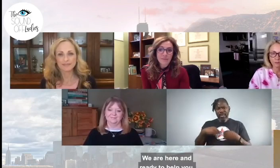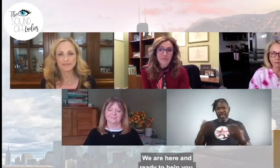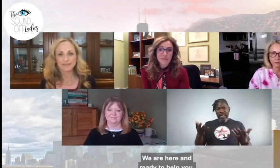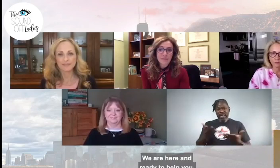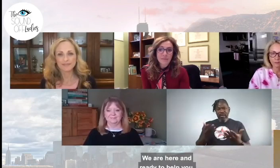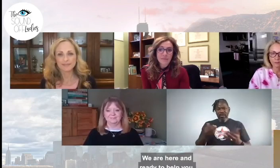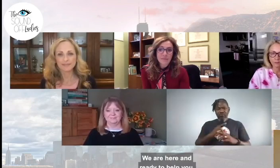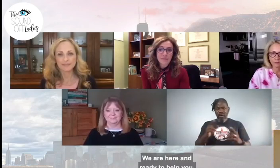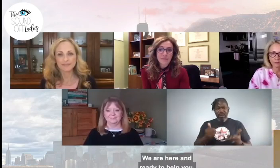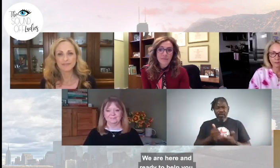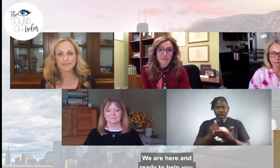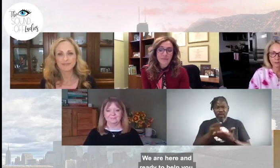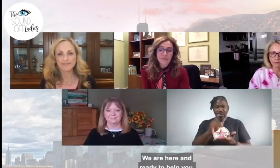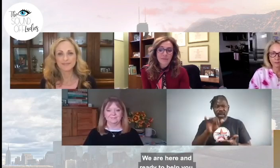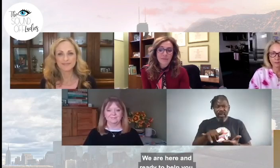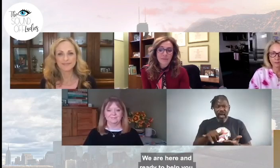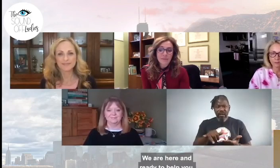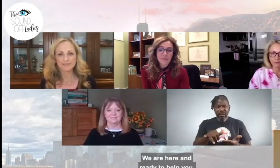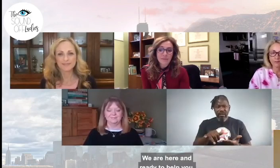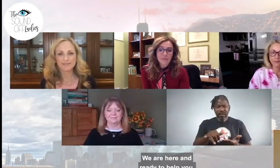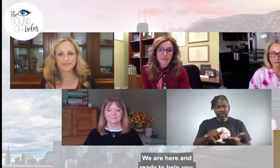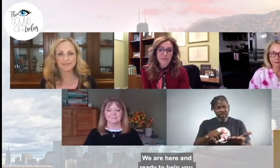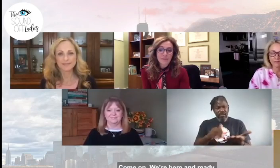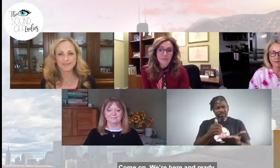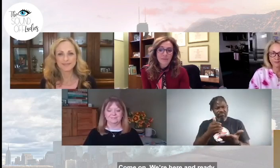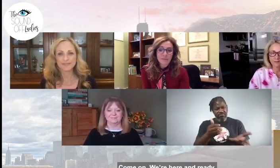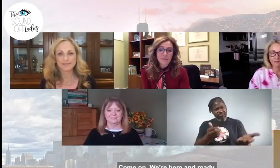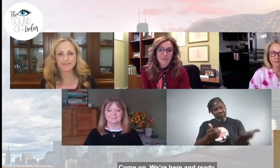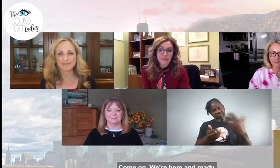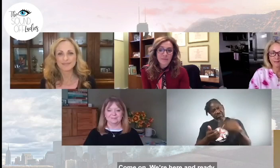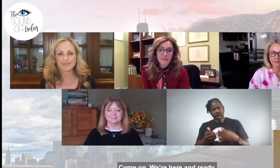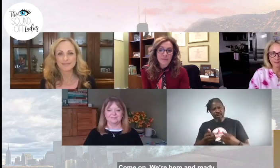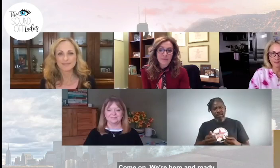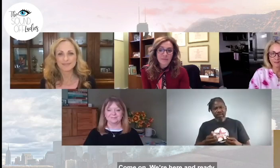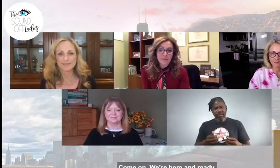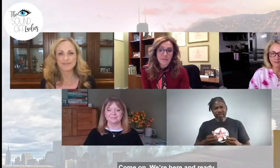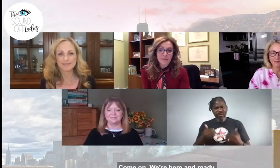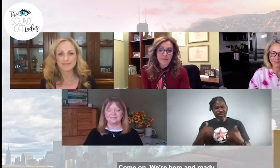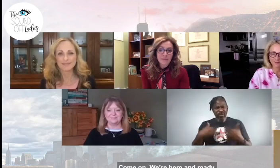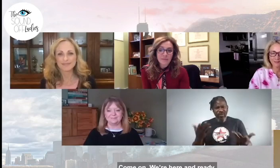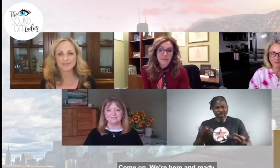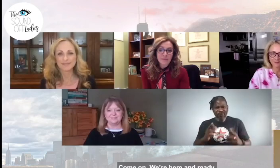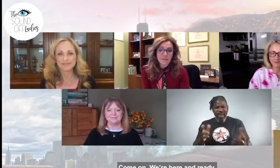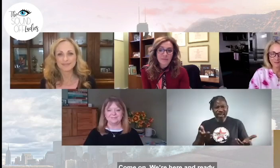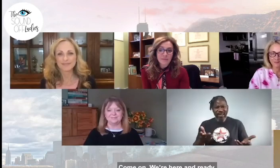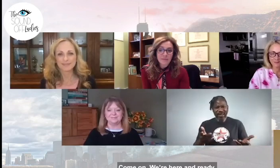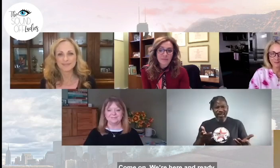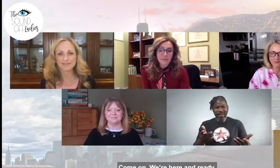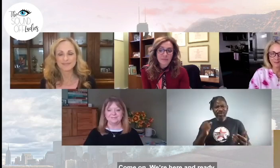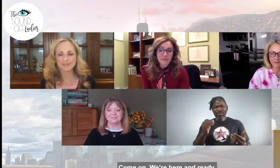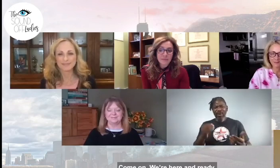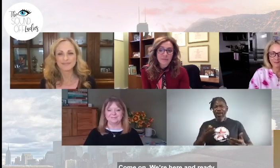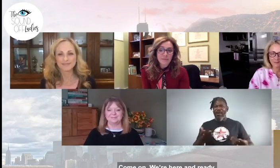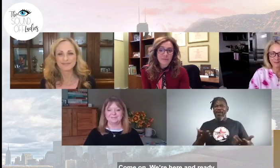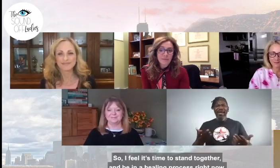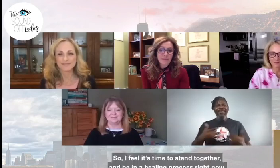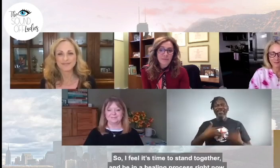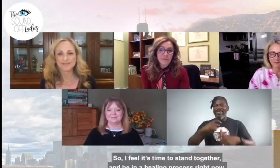We are here to help and help you be ready. Come on, we're ready right here.